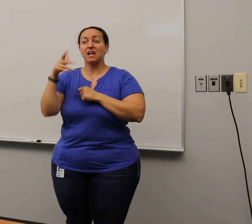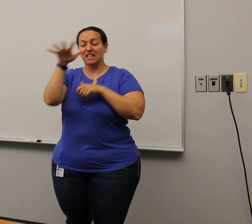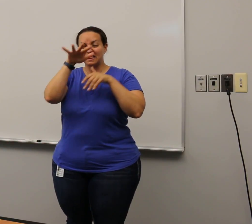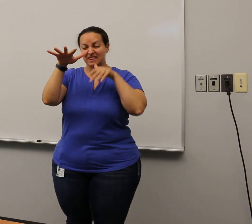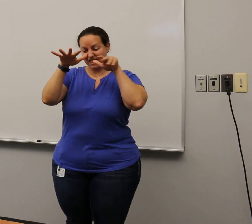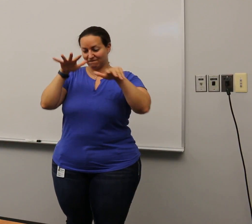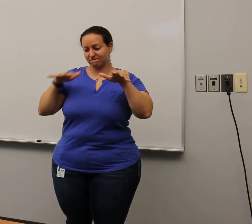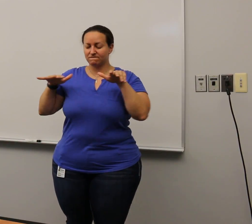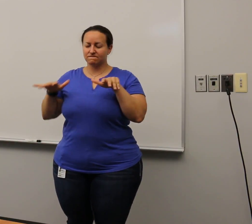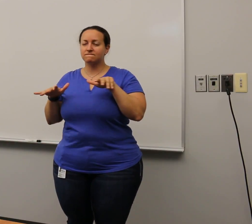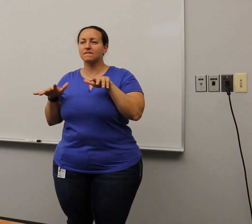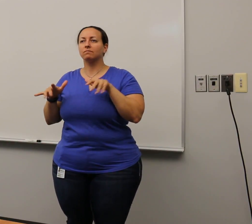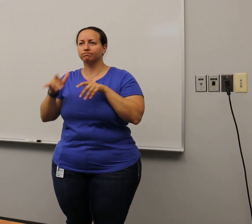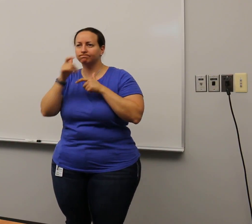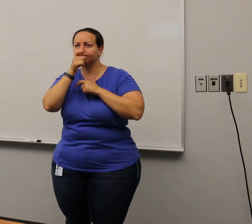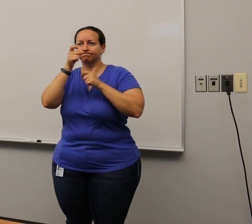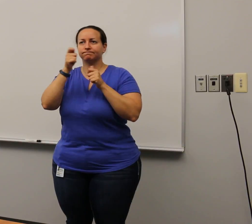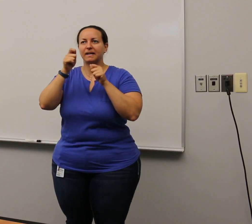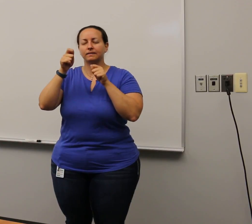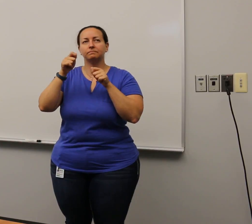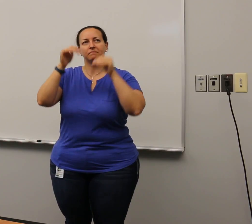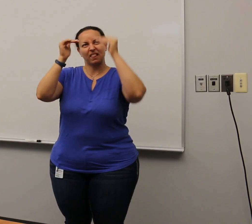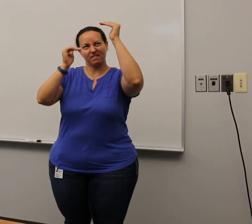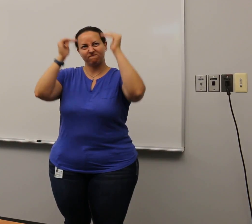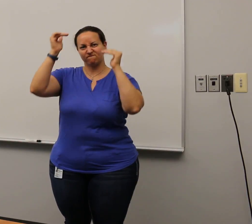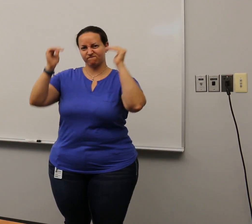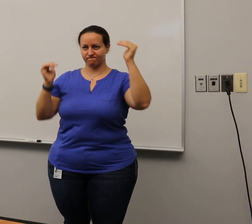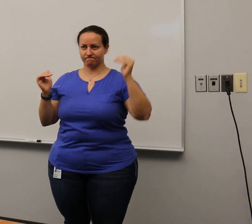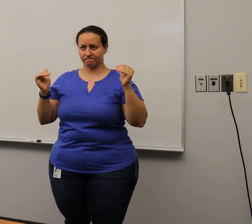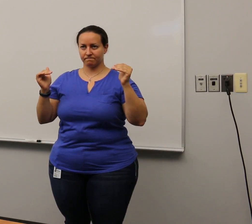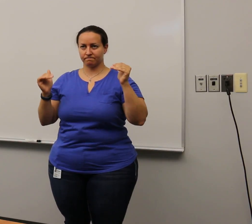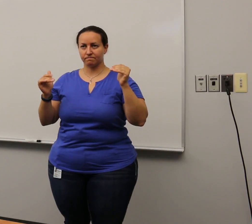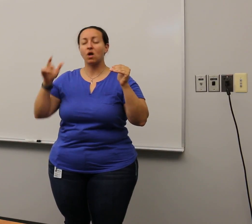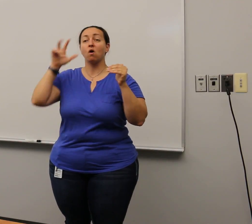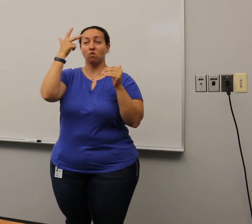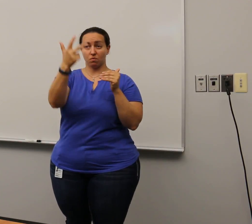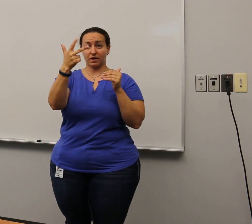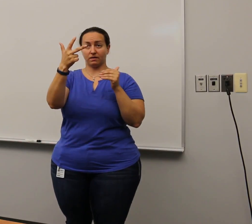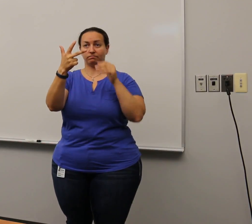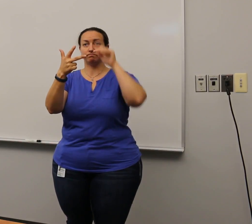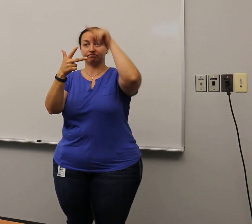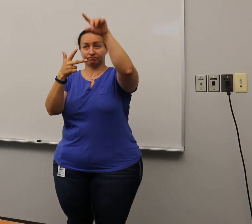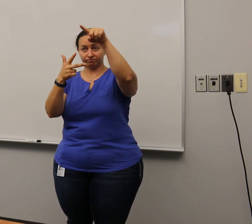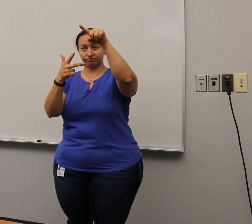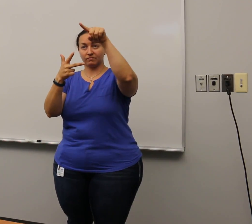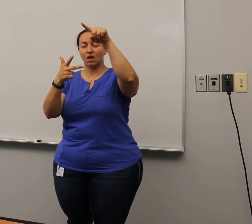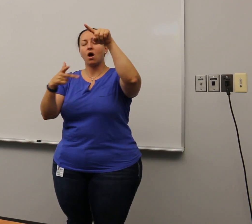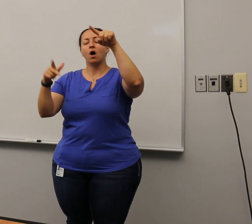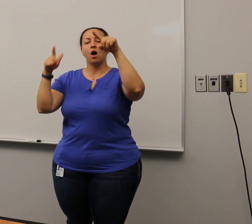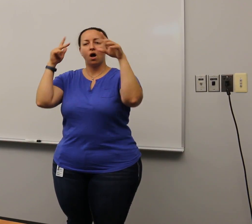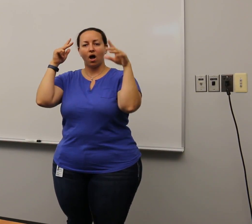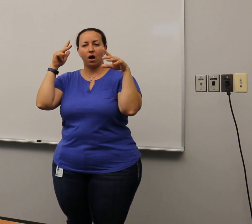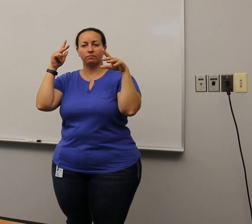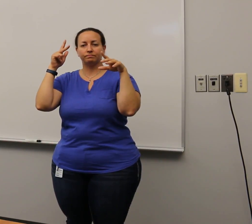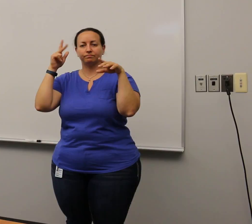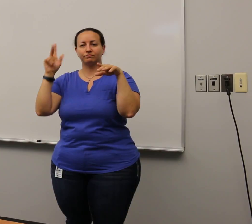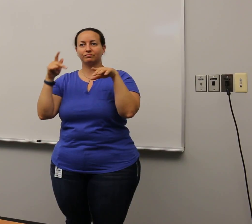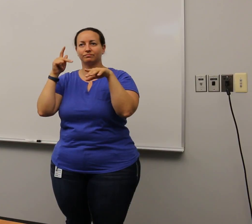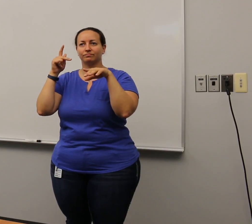is responsible for the entire country. Provincial and territorial governments are responsible for their province or territory,